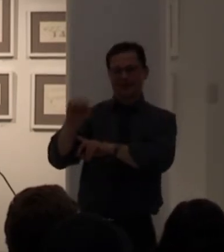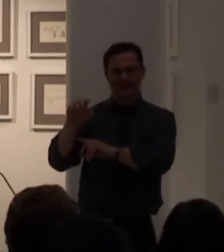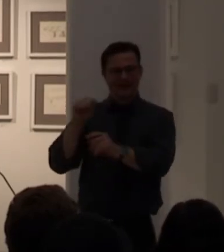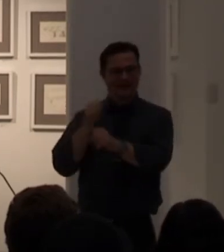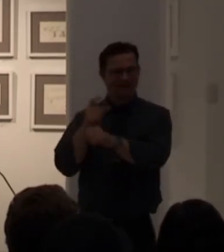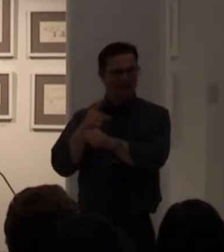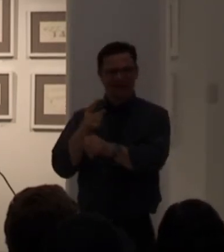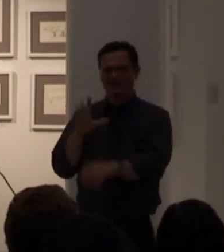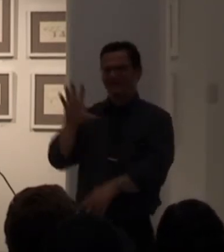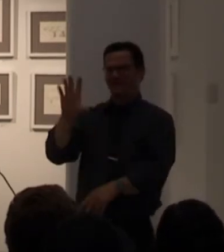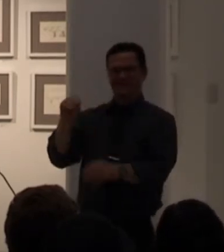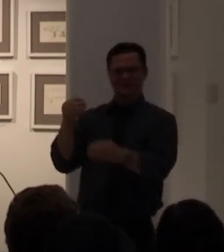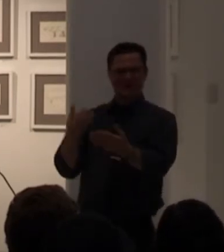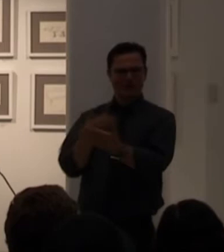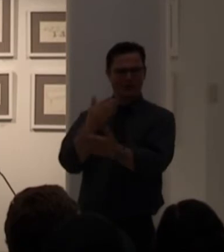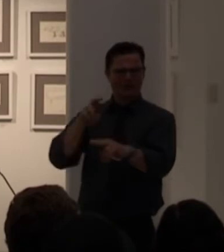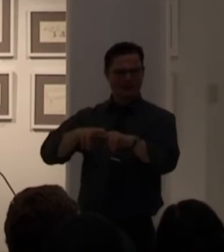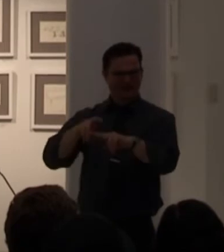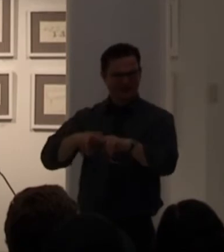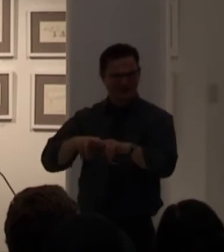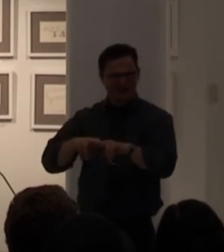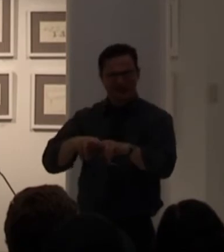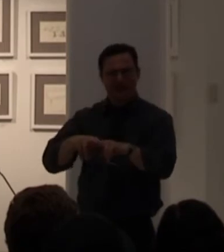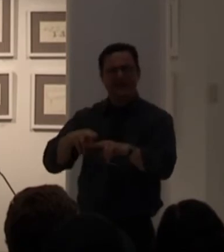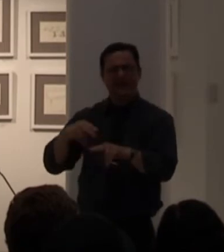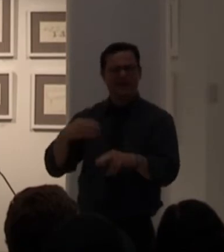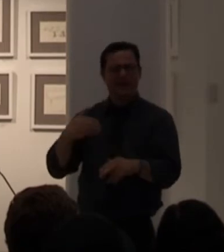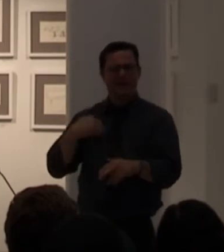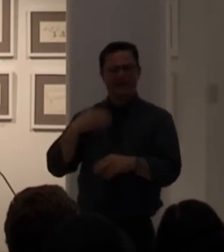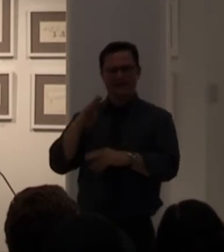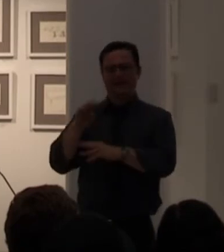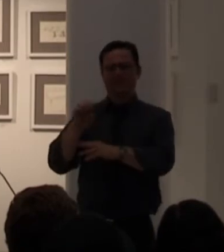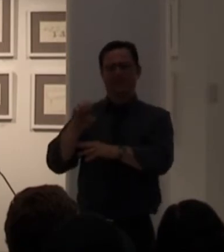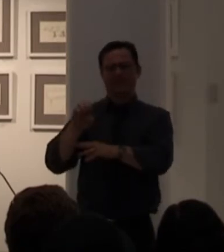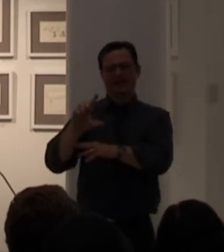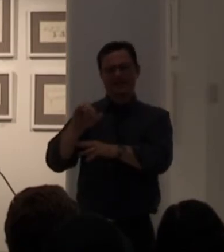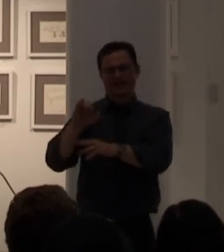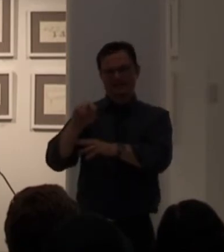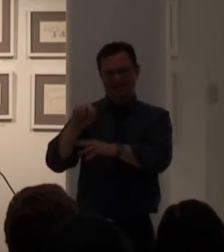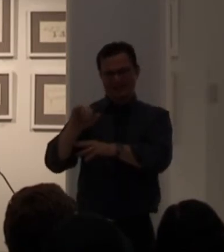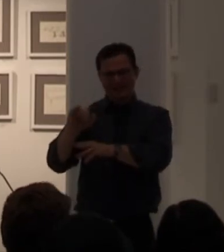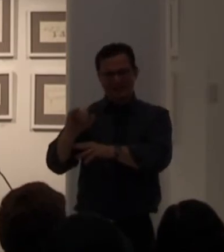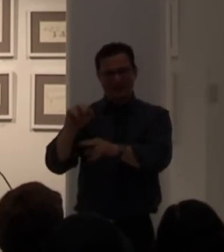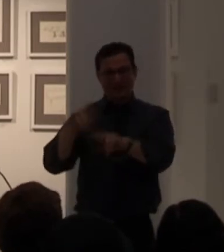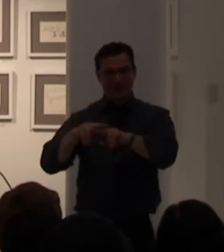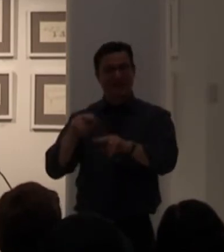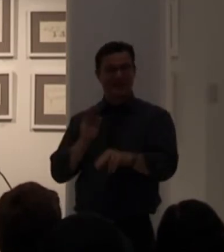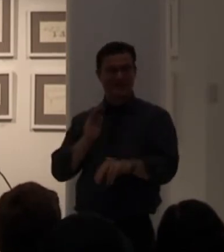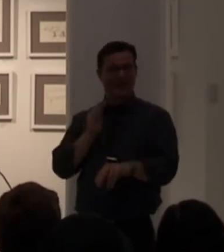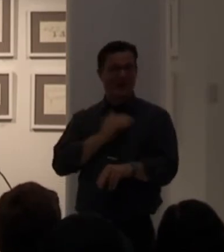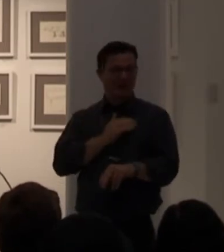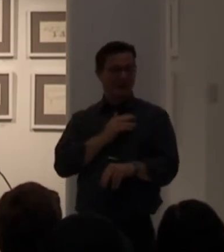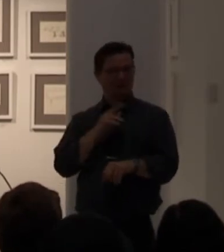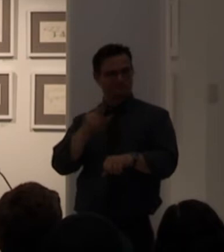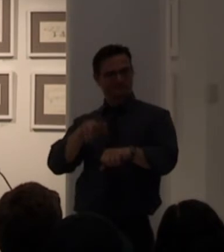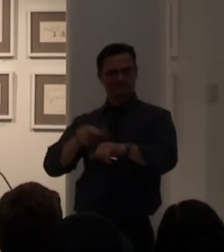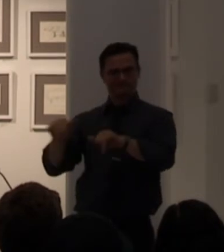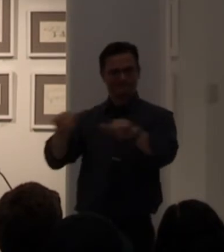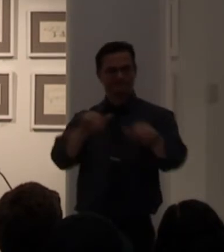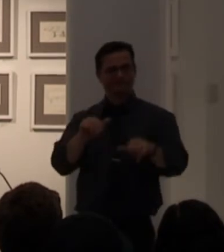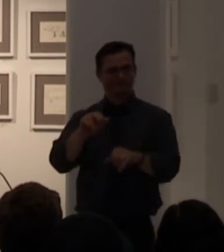50 new chairs. We came out with the Bellini chair, and that basically is our classic chair.